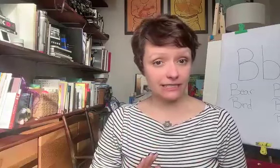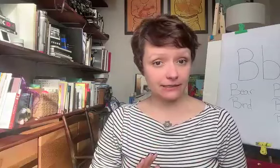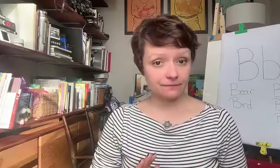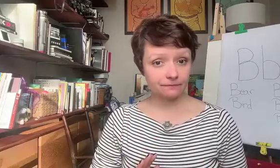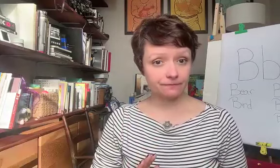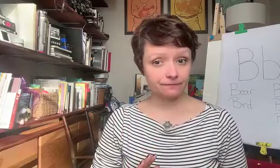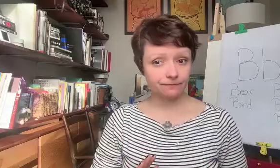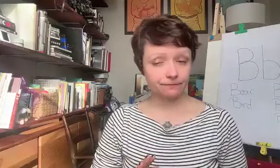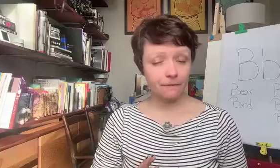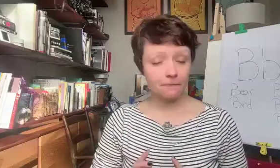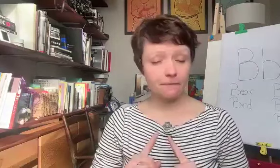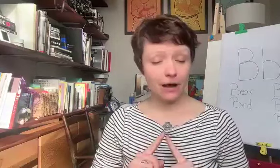Says, but